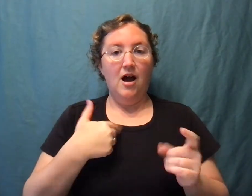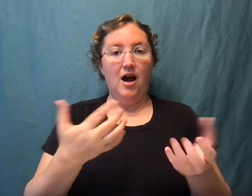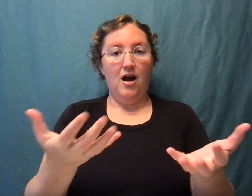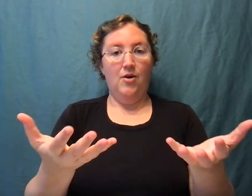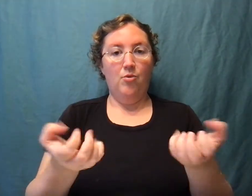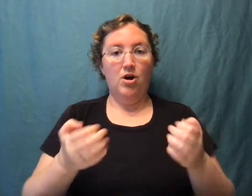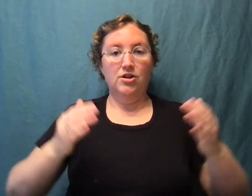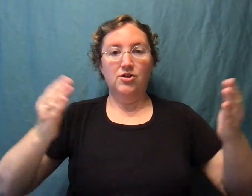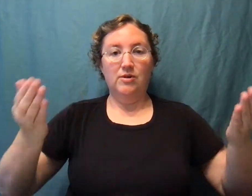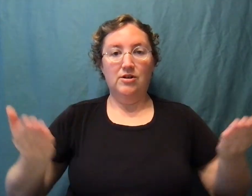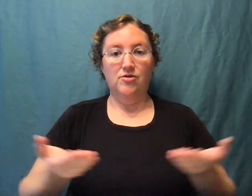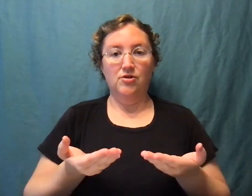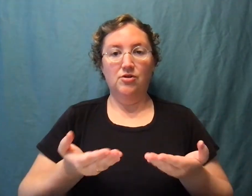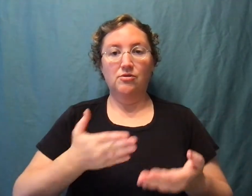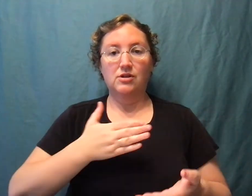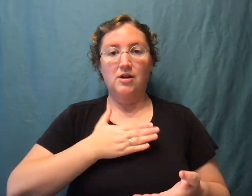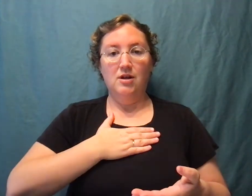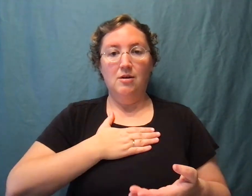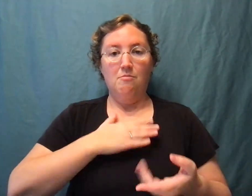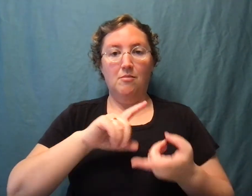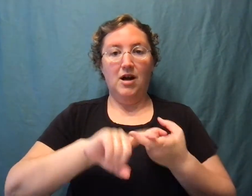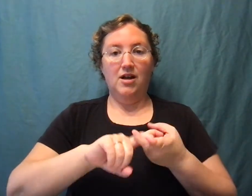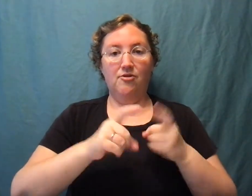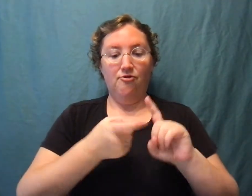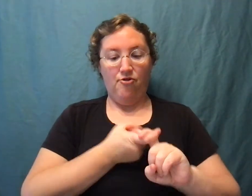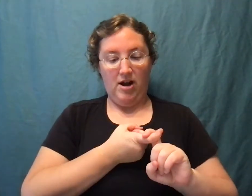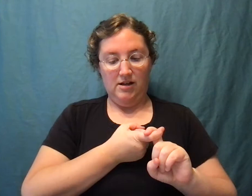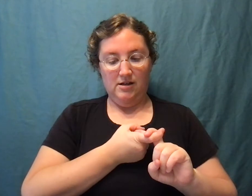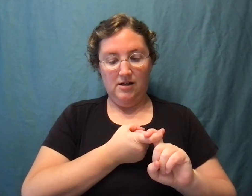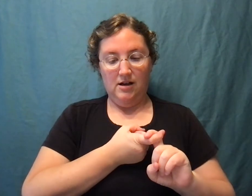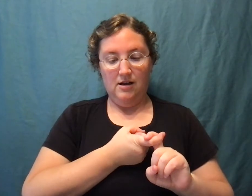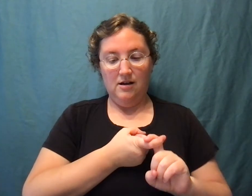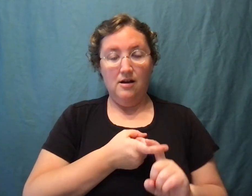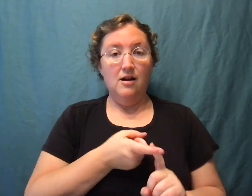I want to introduce my friend.